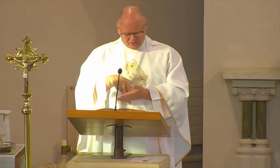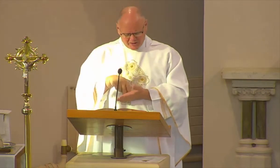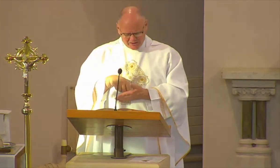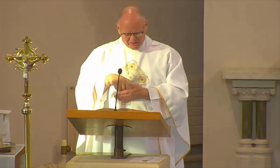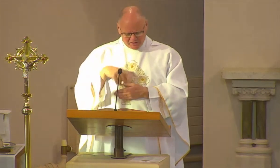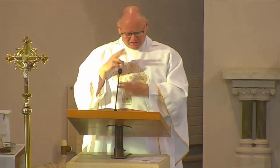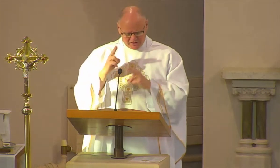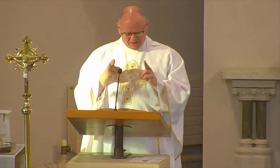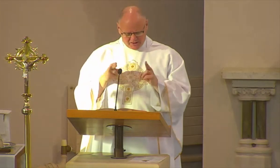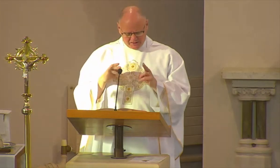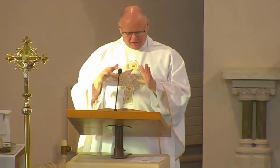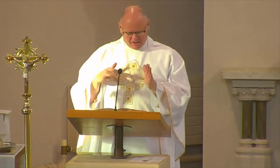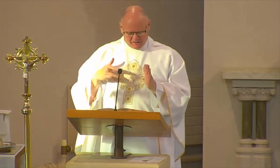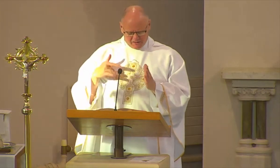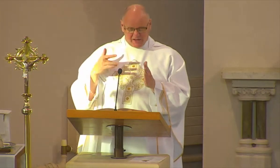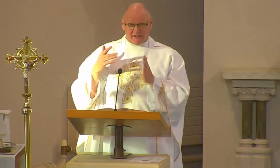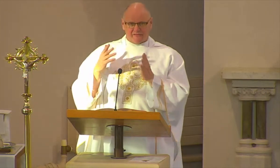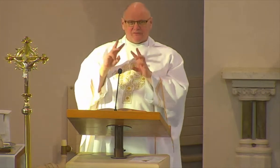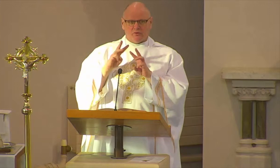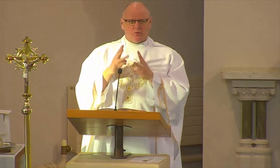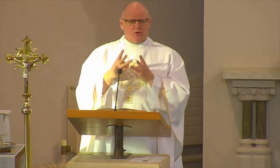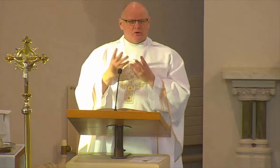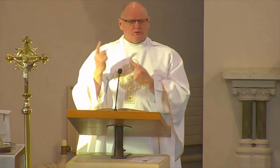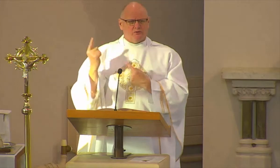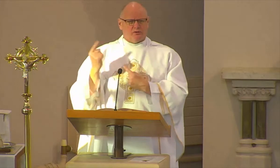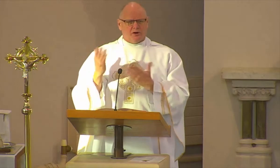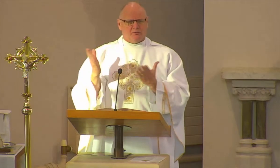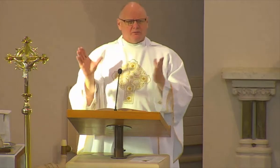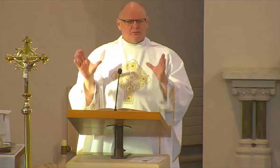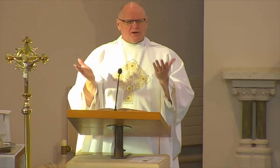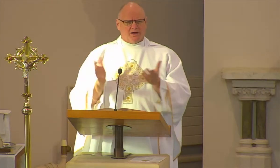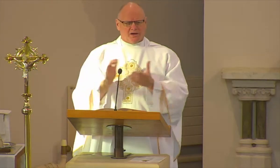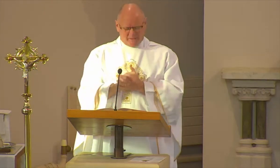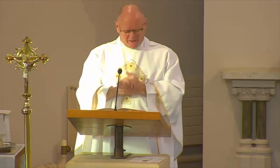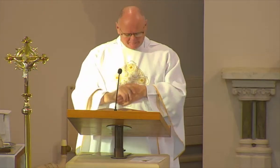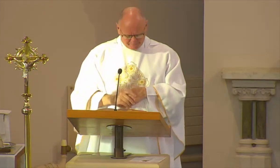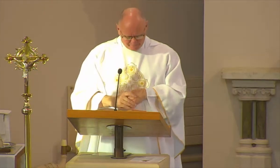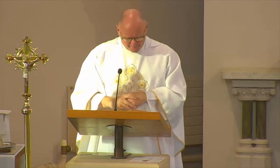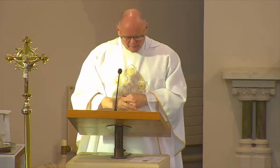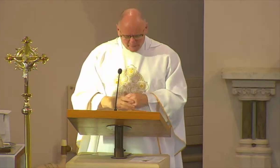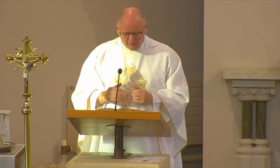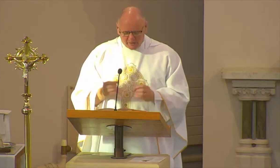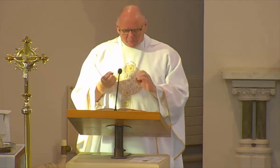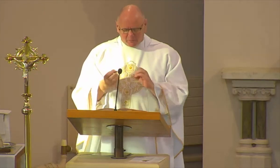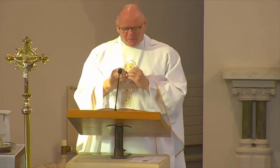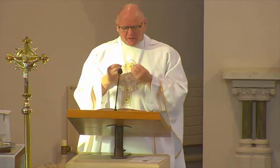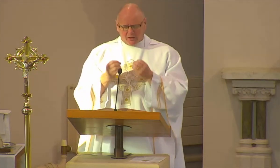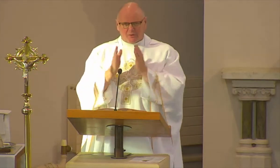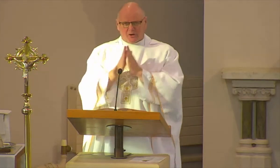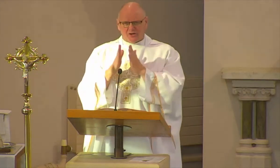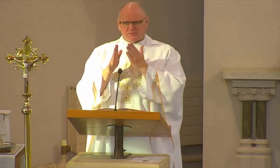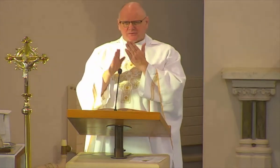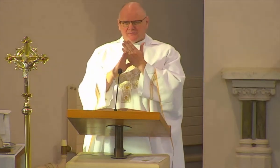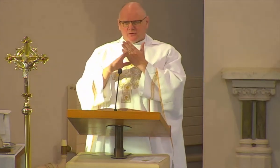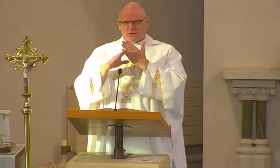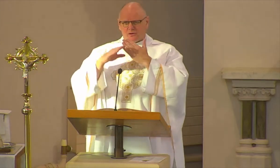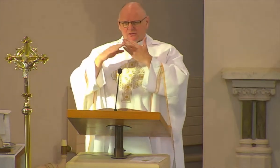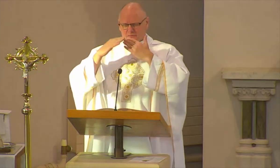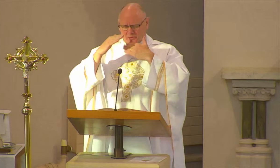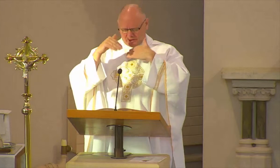resurrection of the dead and the life of the world to come. Amen. We make our prayers before our